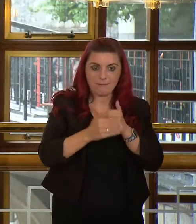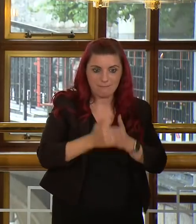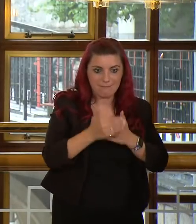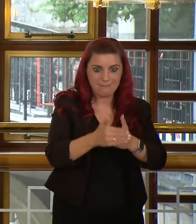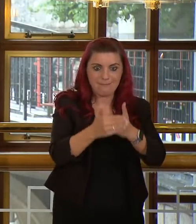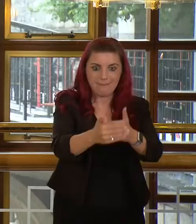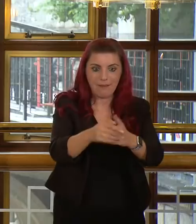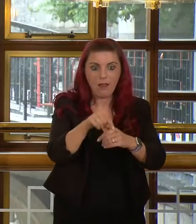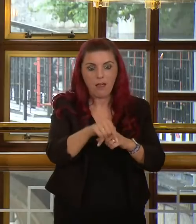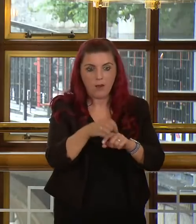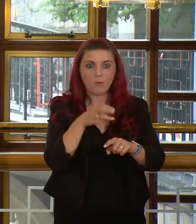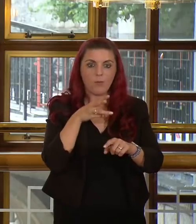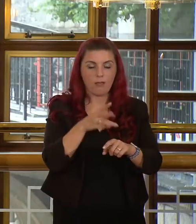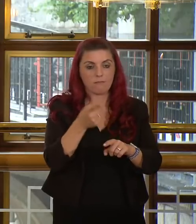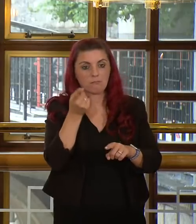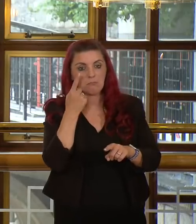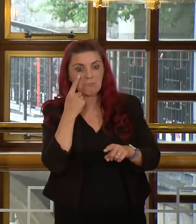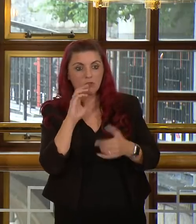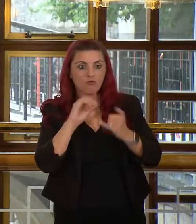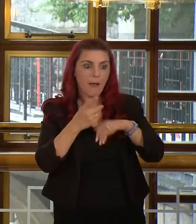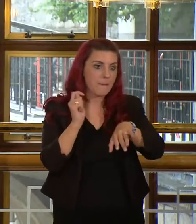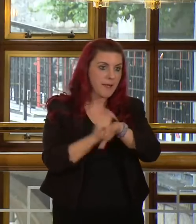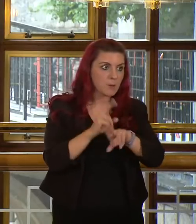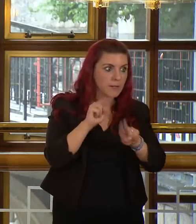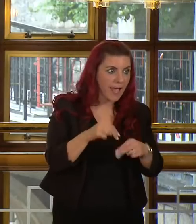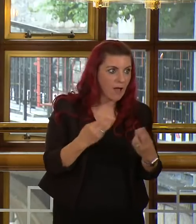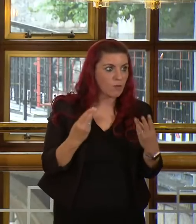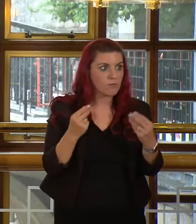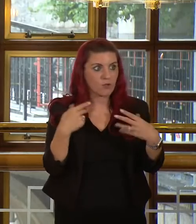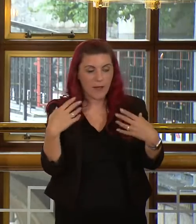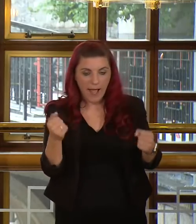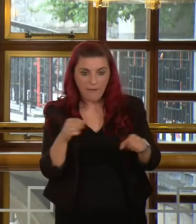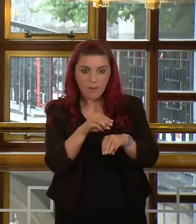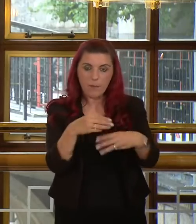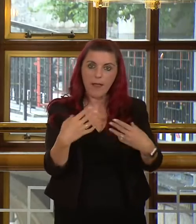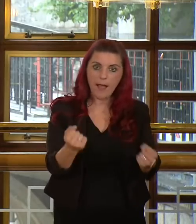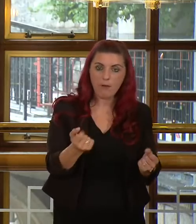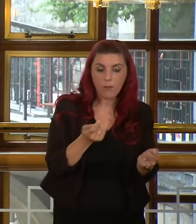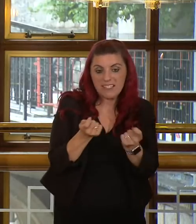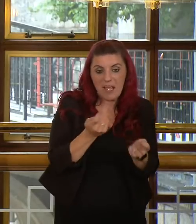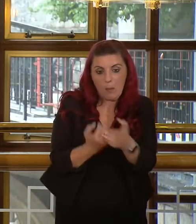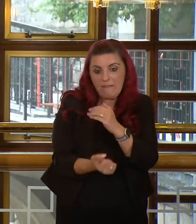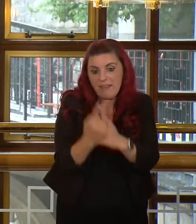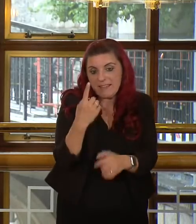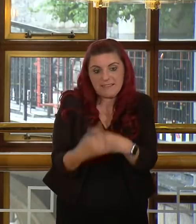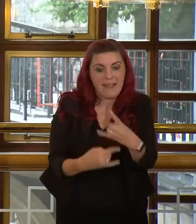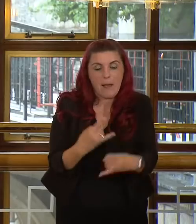will do the best we can with the resources we have, the people we have, and deal with events as they come.